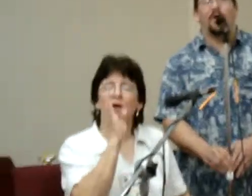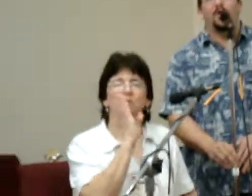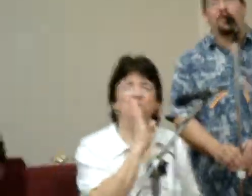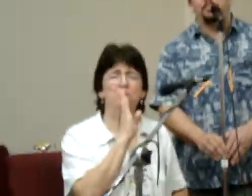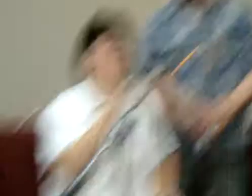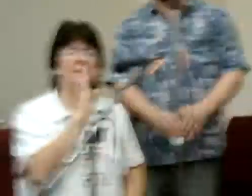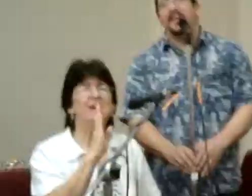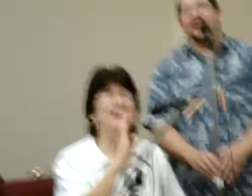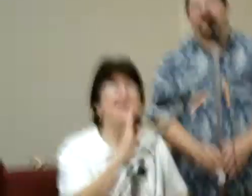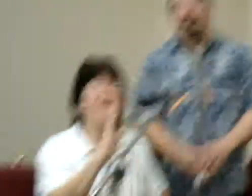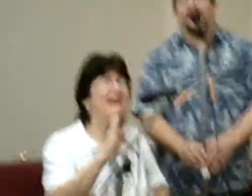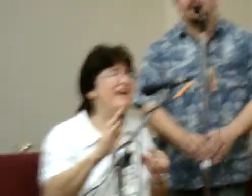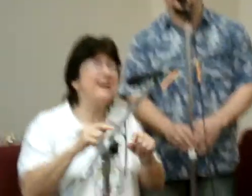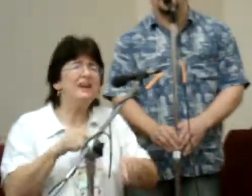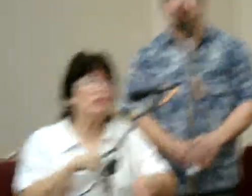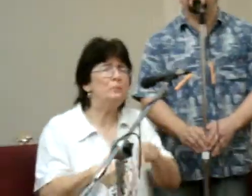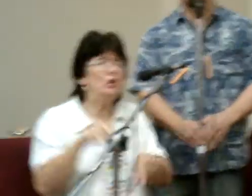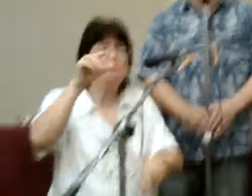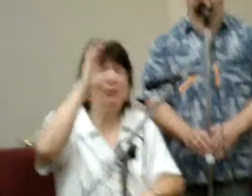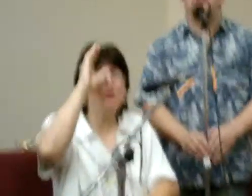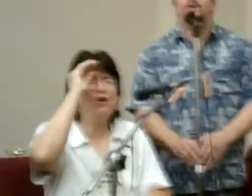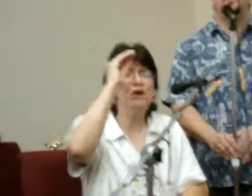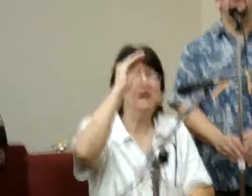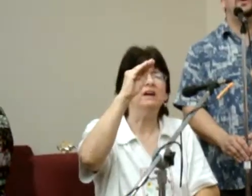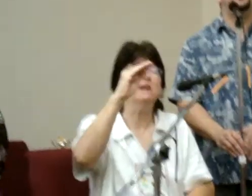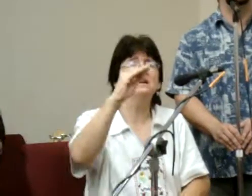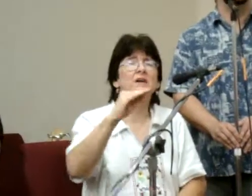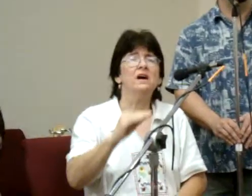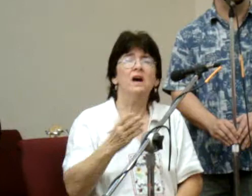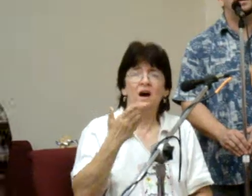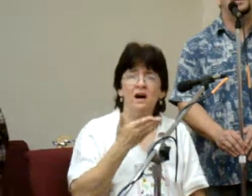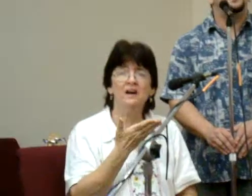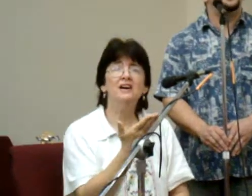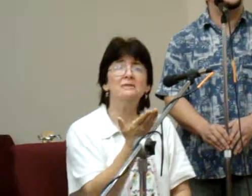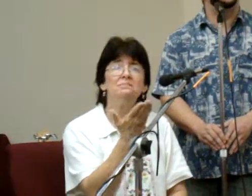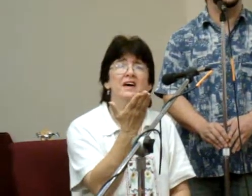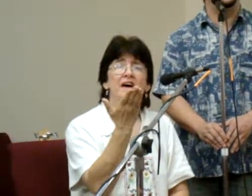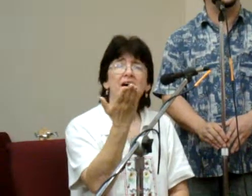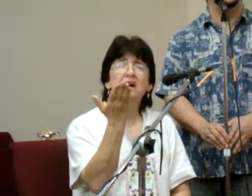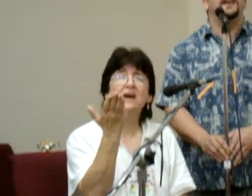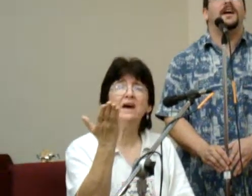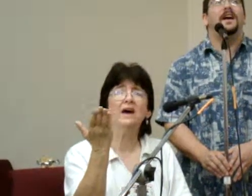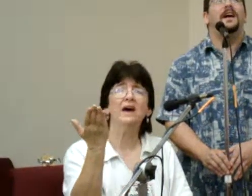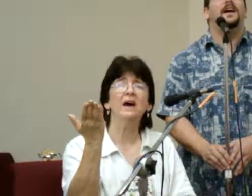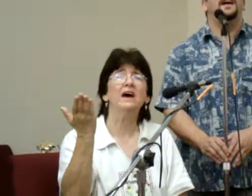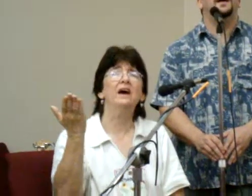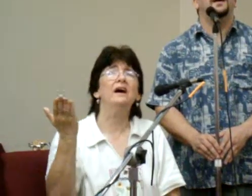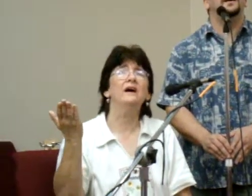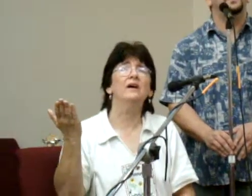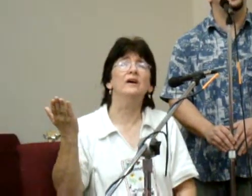I won't be a crippled boy up